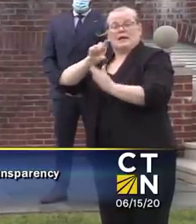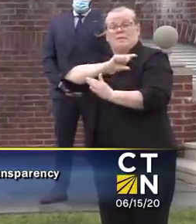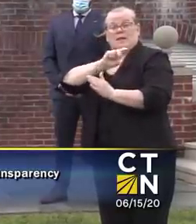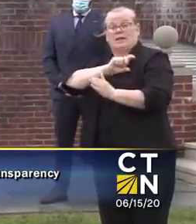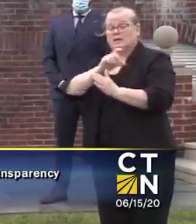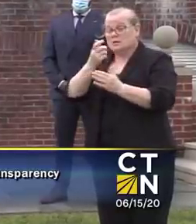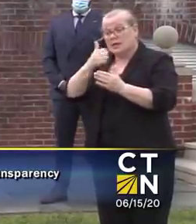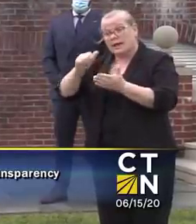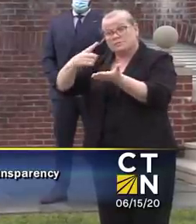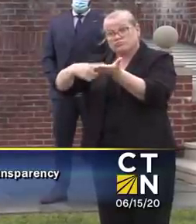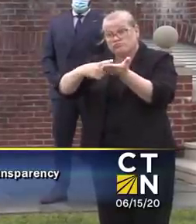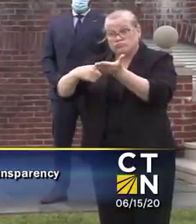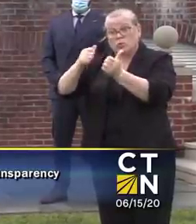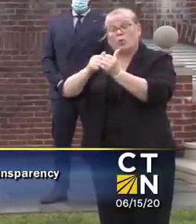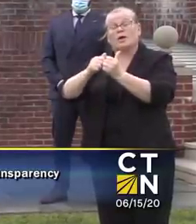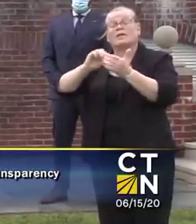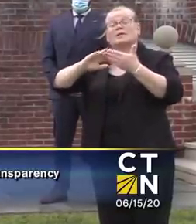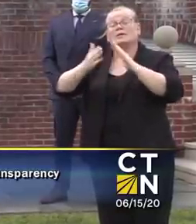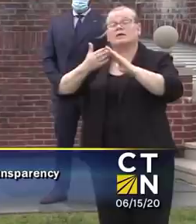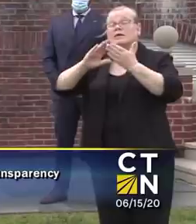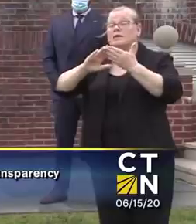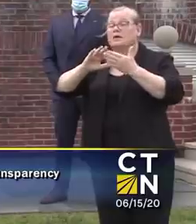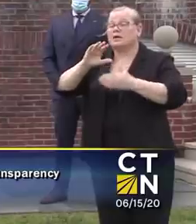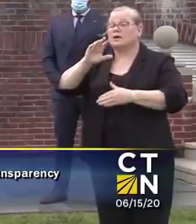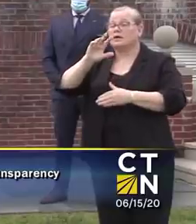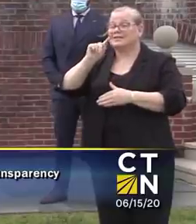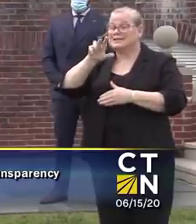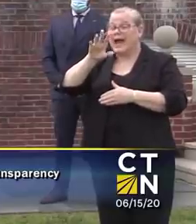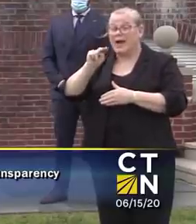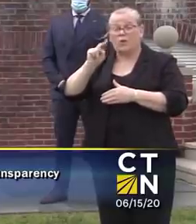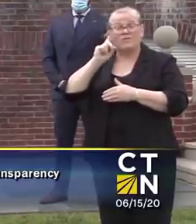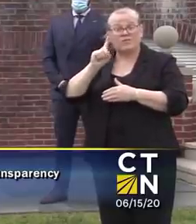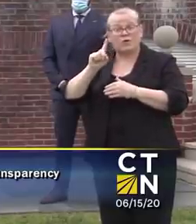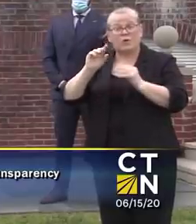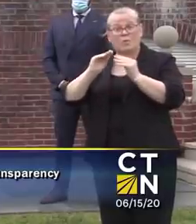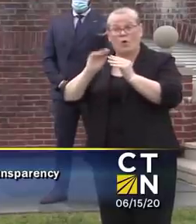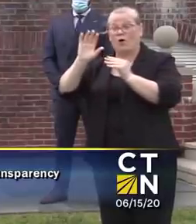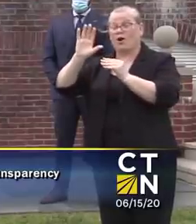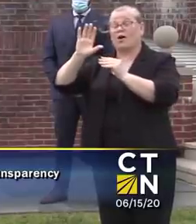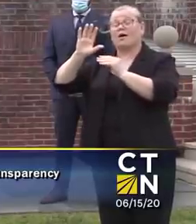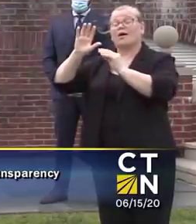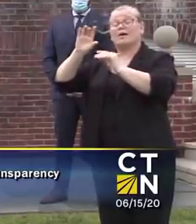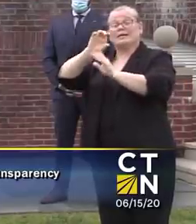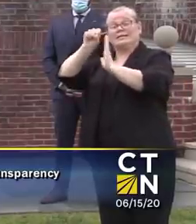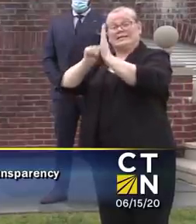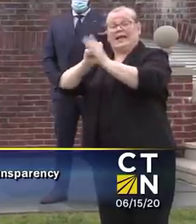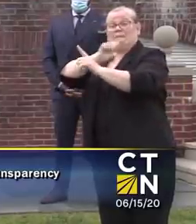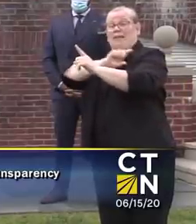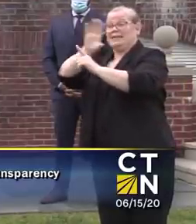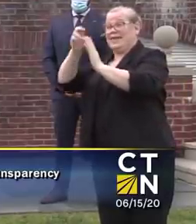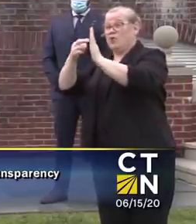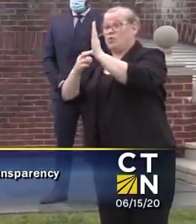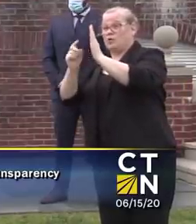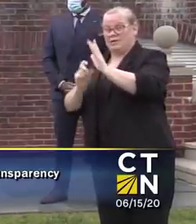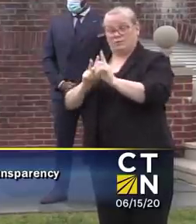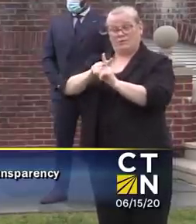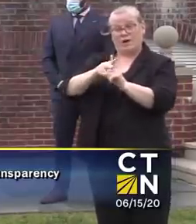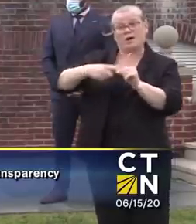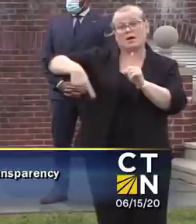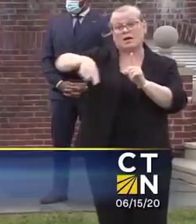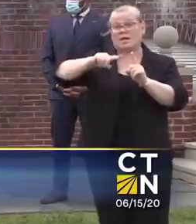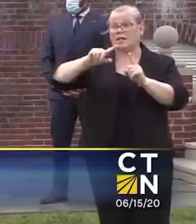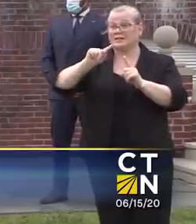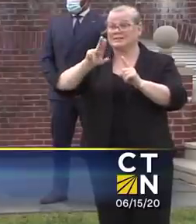to sort of extend some of these? Yeah, that's what we were talking about. I can't do that myself through my executive power,